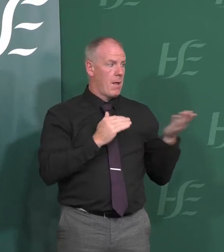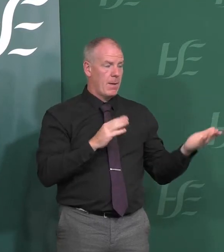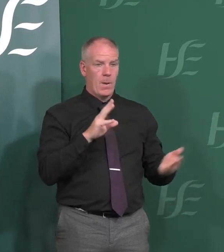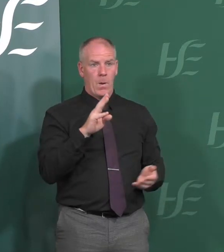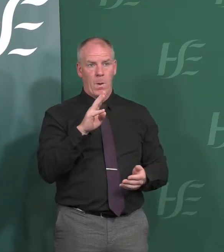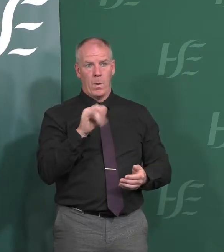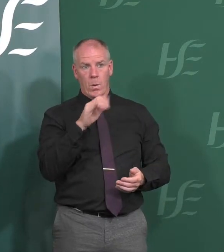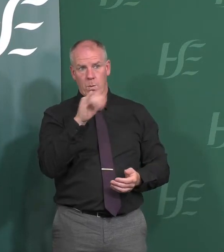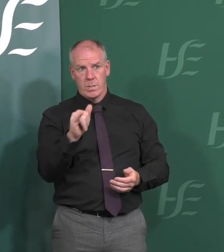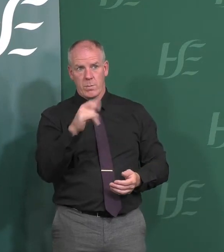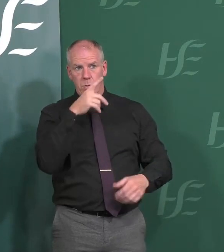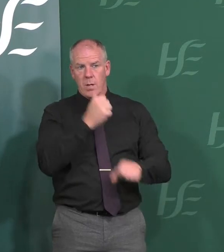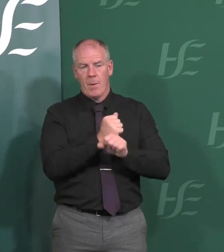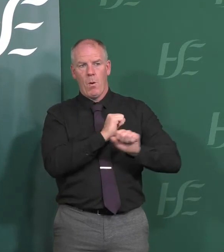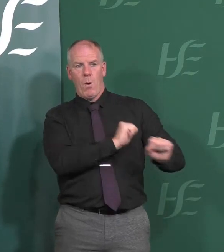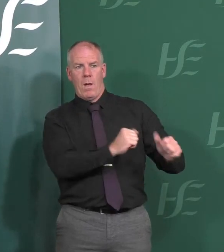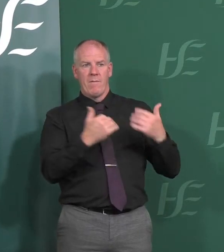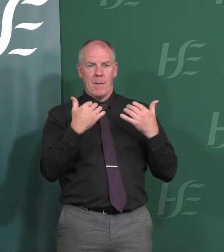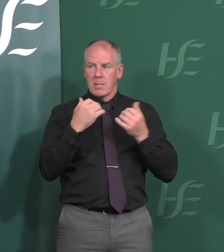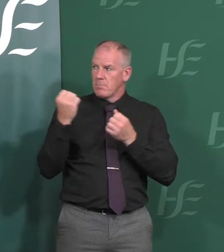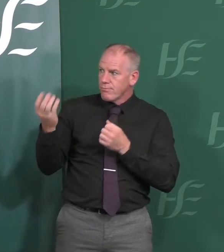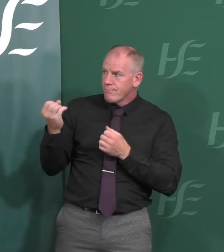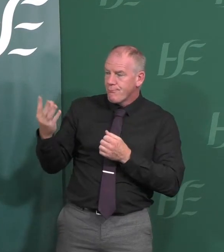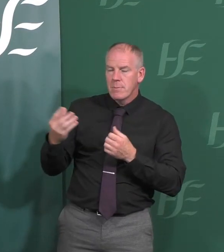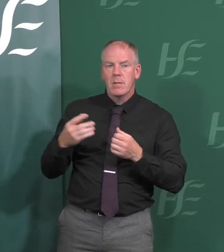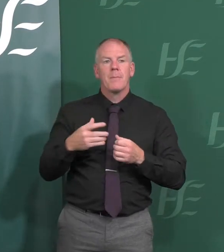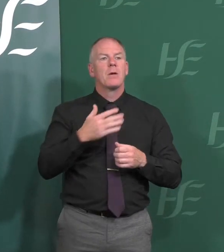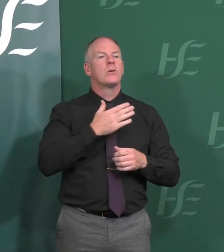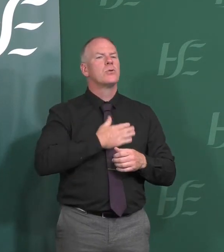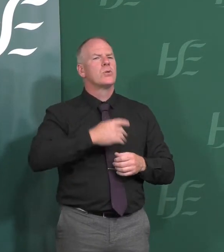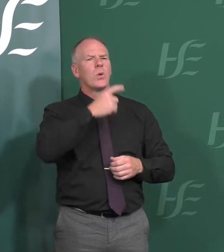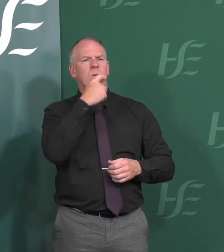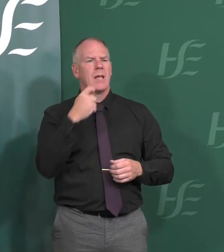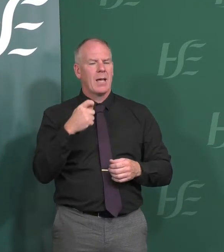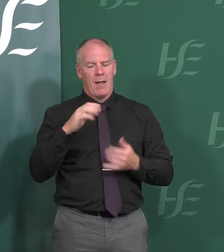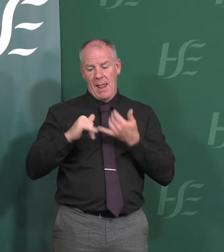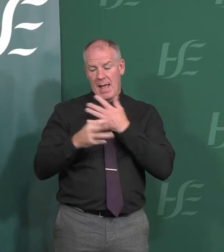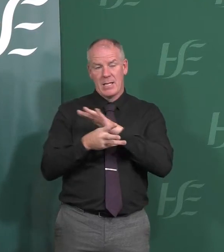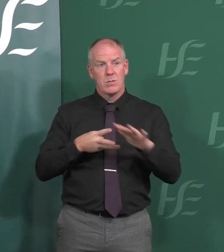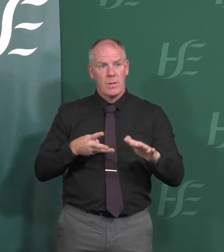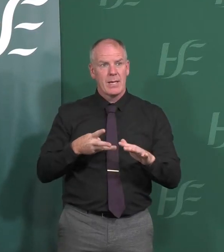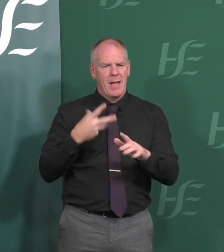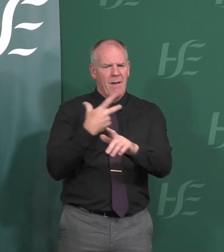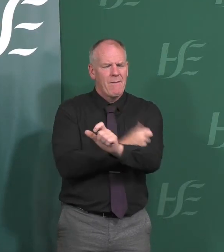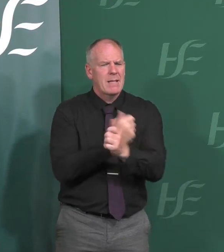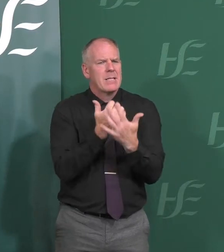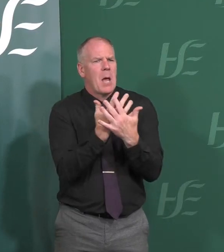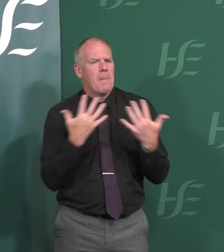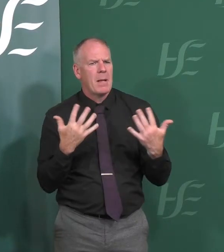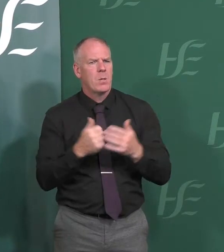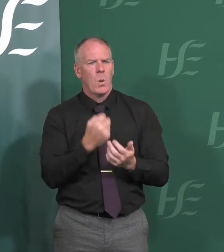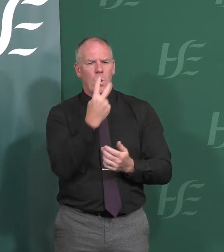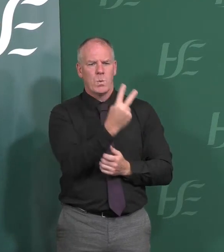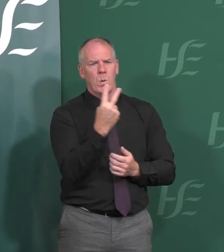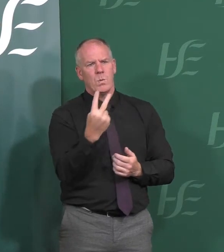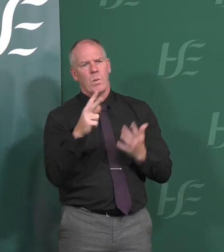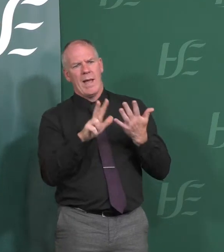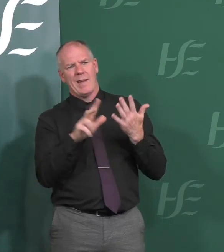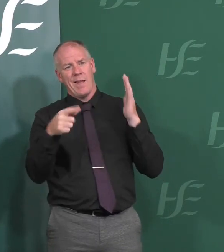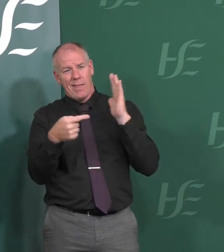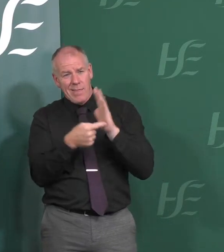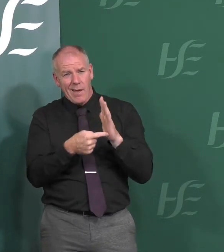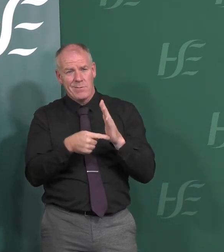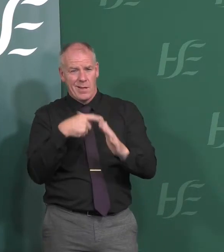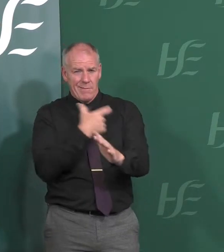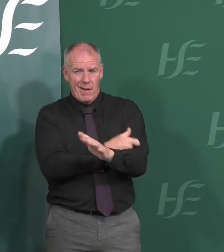cover the uptake in her slides, but just to close by saying last week we administered over 228,000